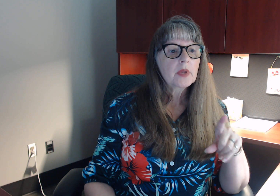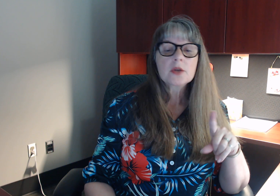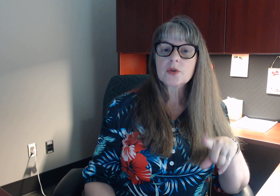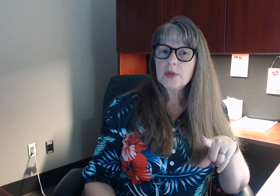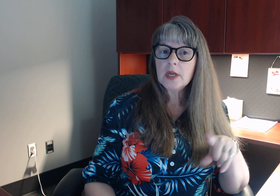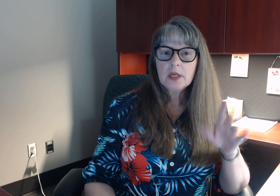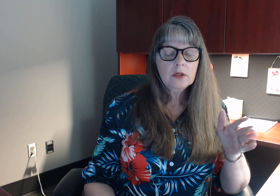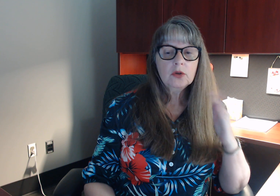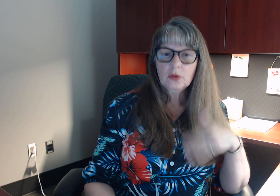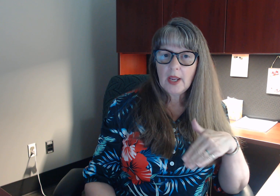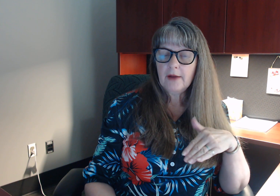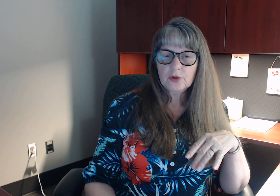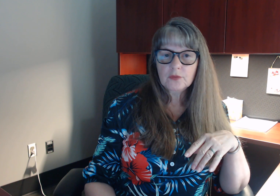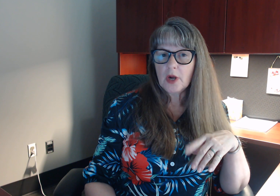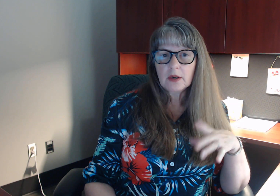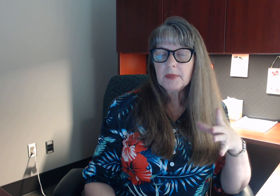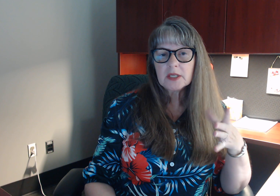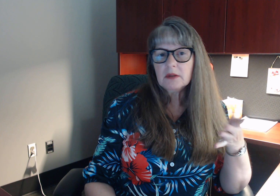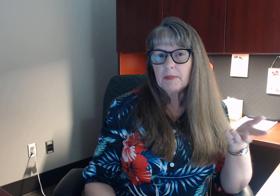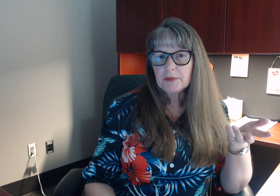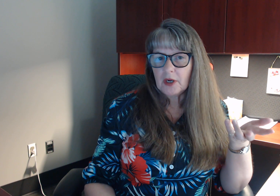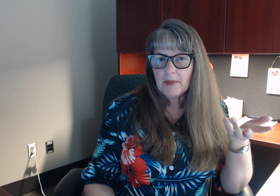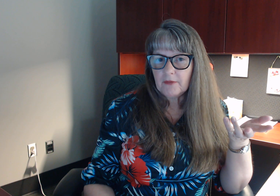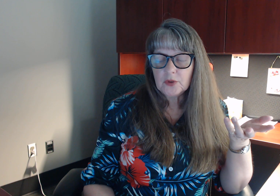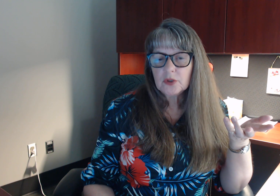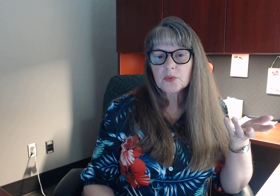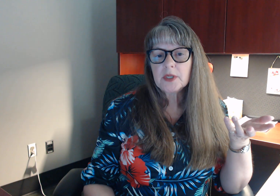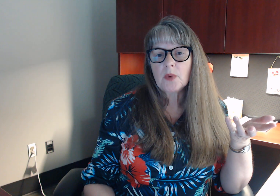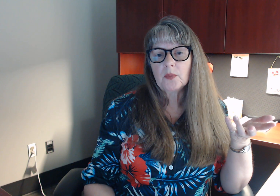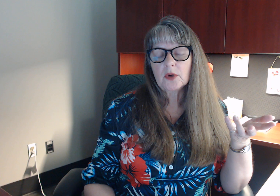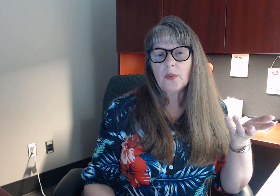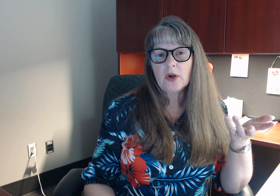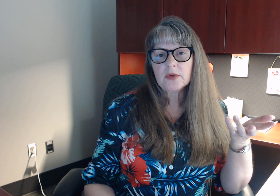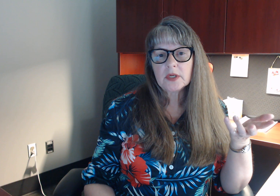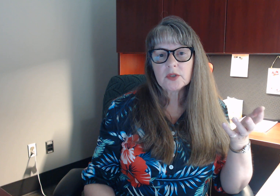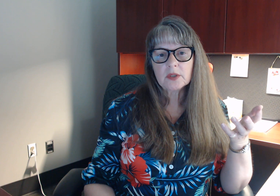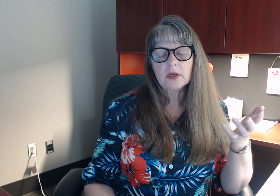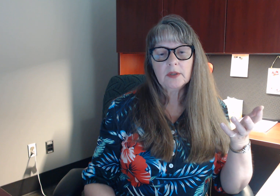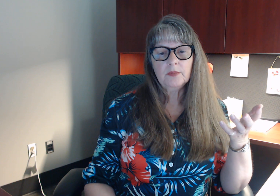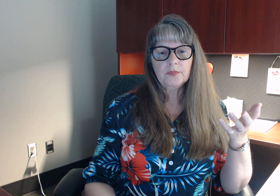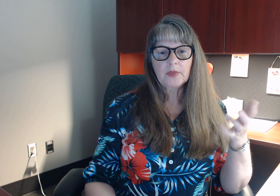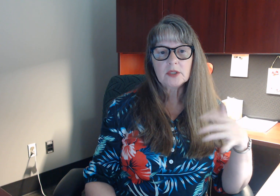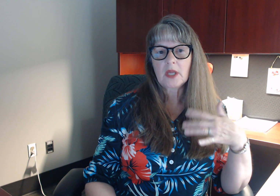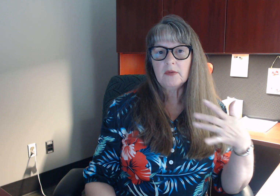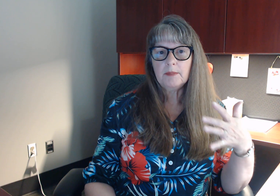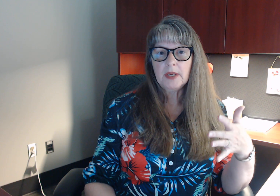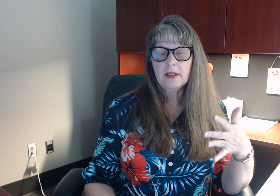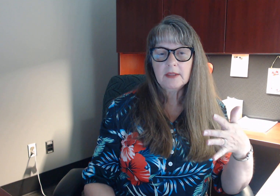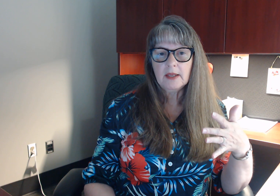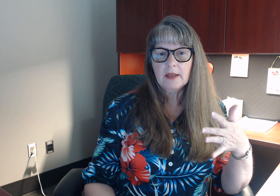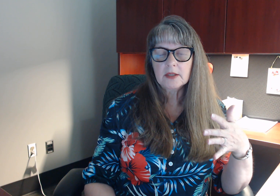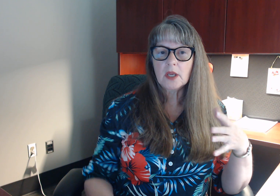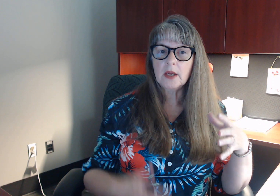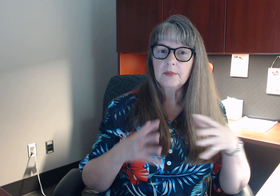So then, after you've talked, because a lot of people talk about food, is the reason why we're going over this. That's kind of a big thing, because